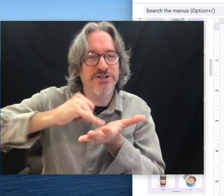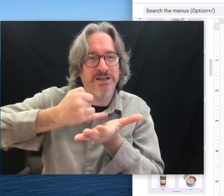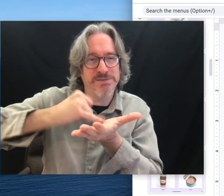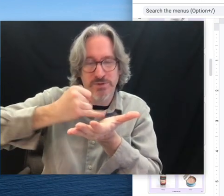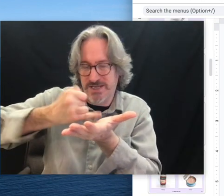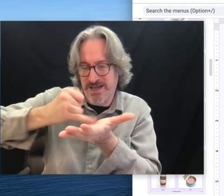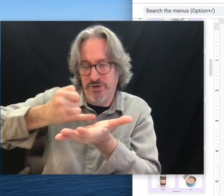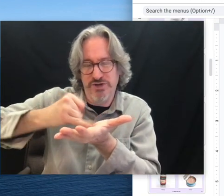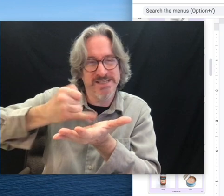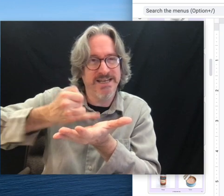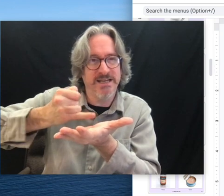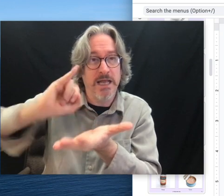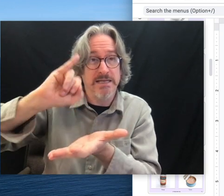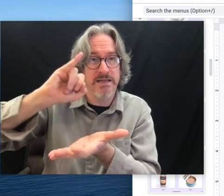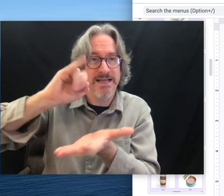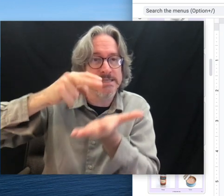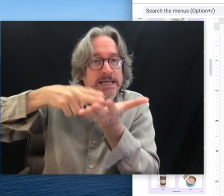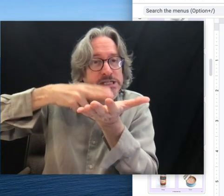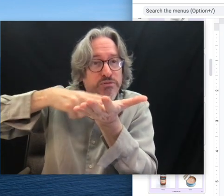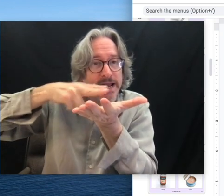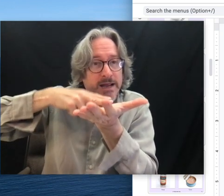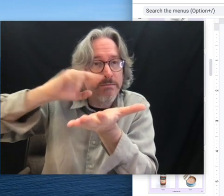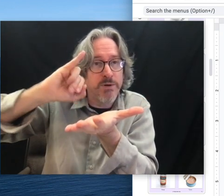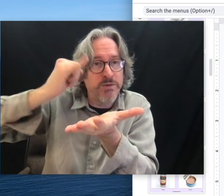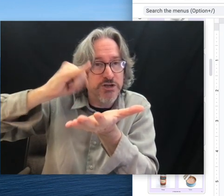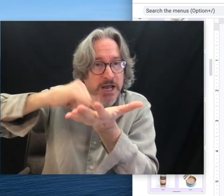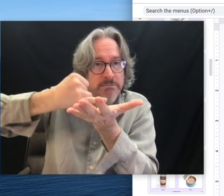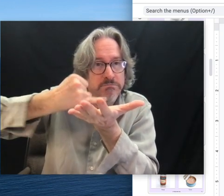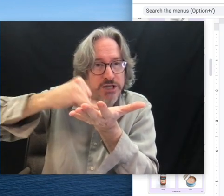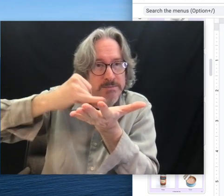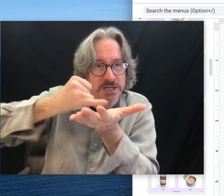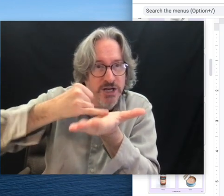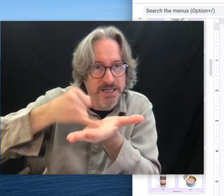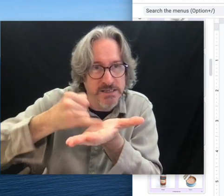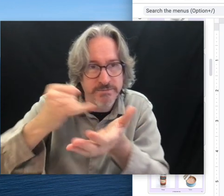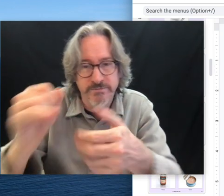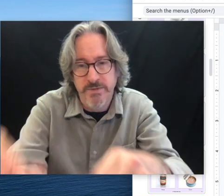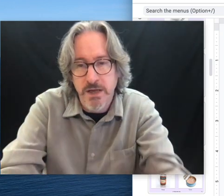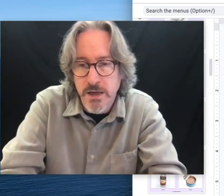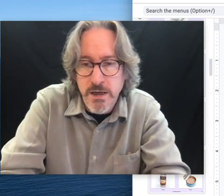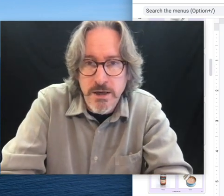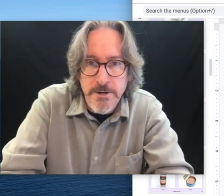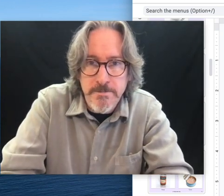Jams and jellies, most of the time you'll just see it. It's like spreading, but with a J. Jams and jellies.